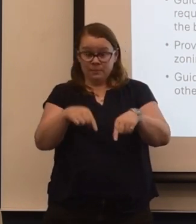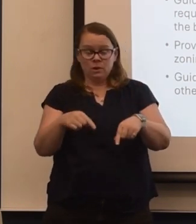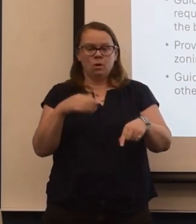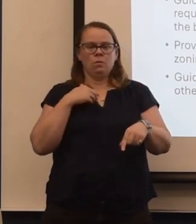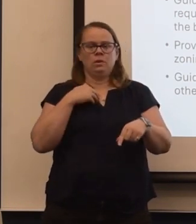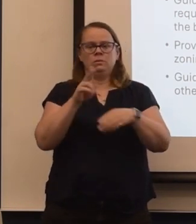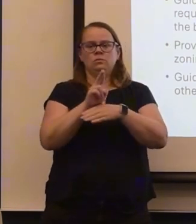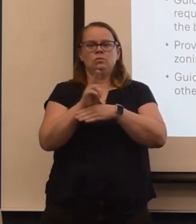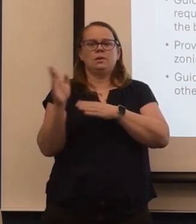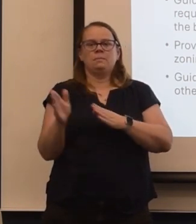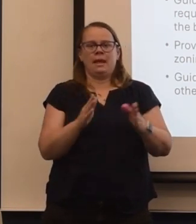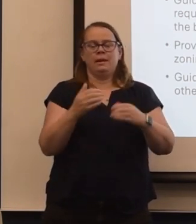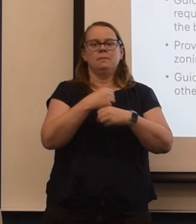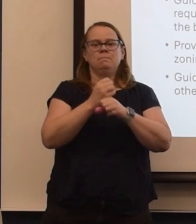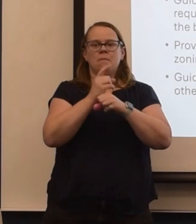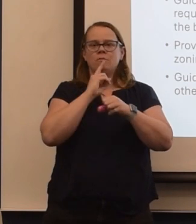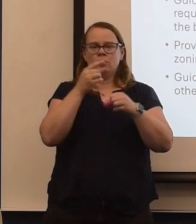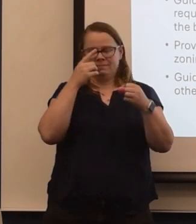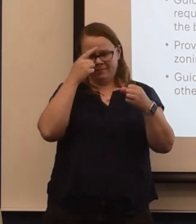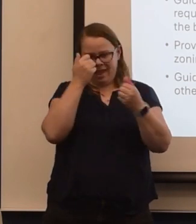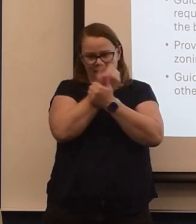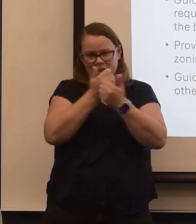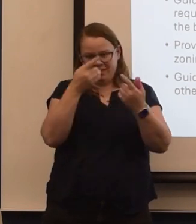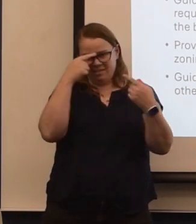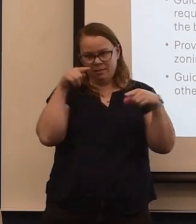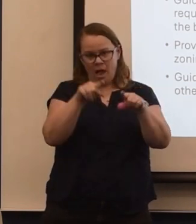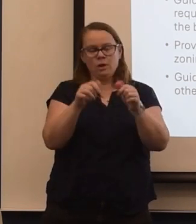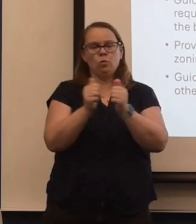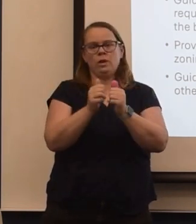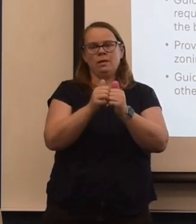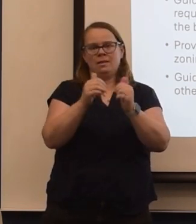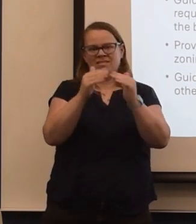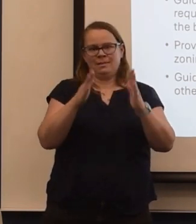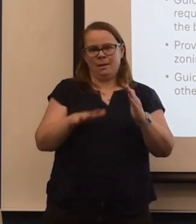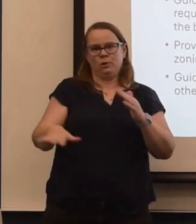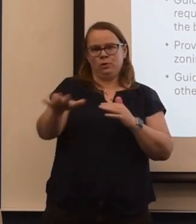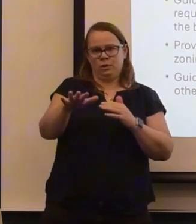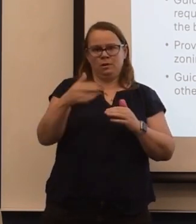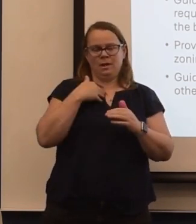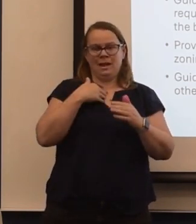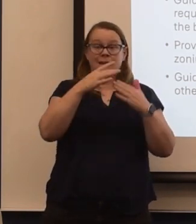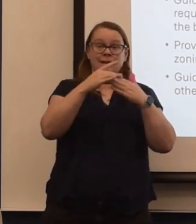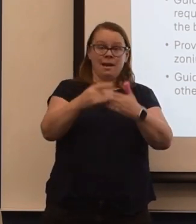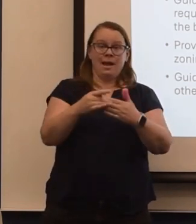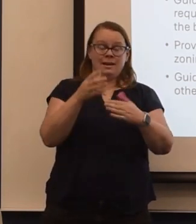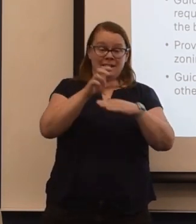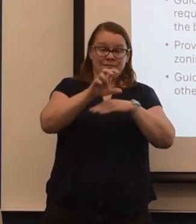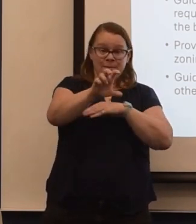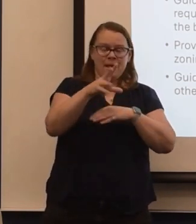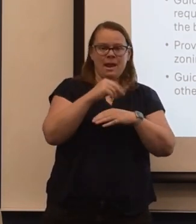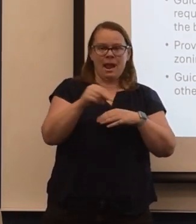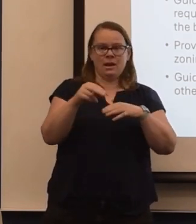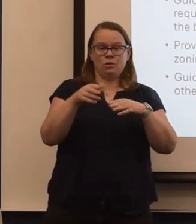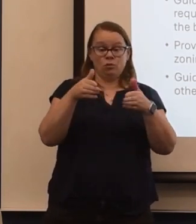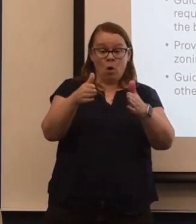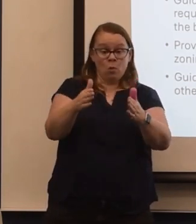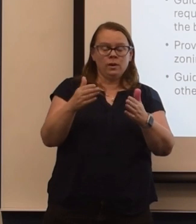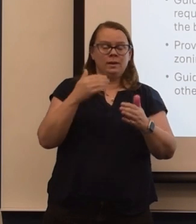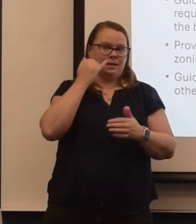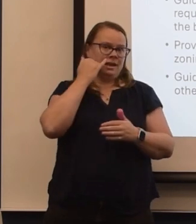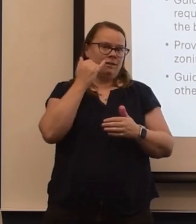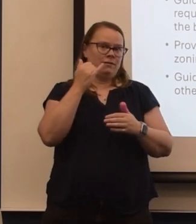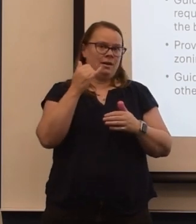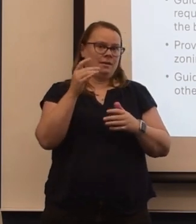that new development is in line with the goals that the neighborhood had. We can use them to guide investment in roadways. If the public says we'd like to see